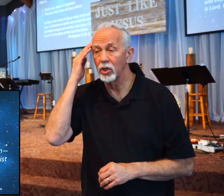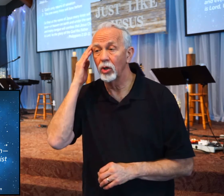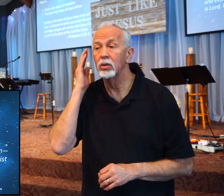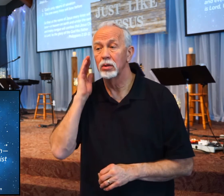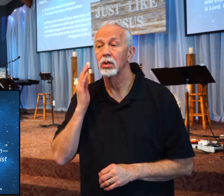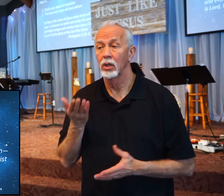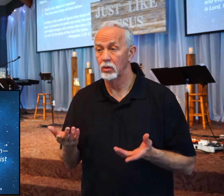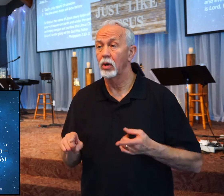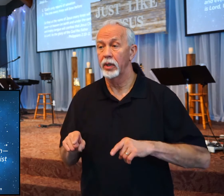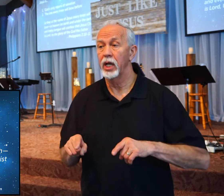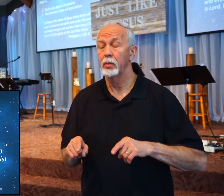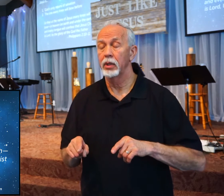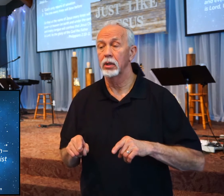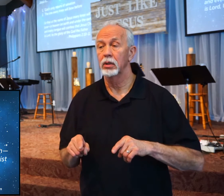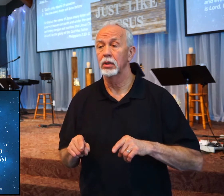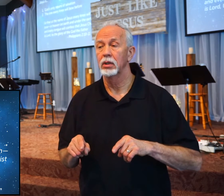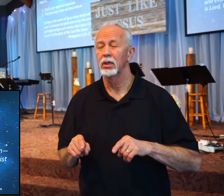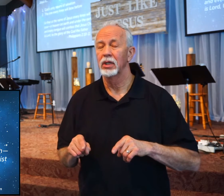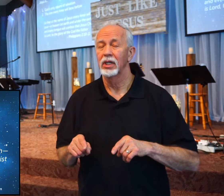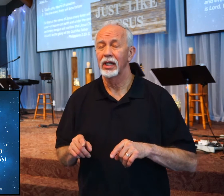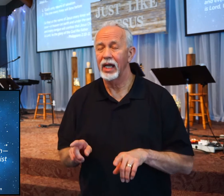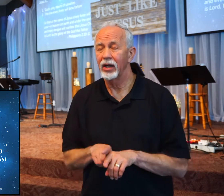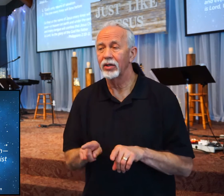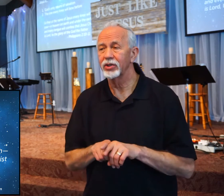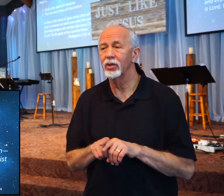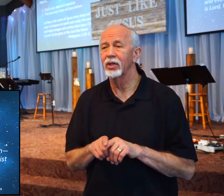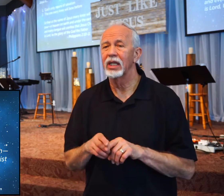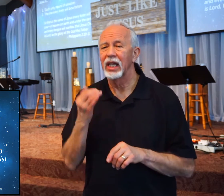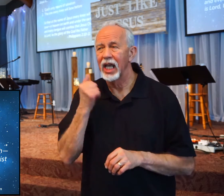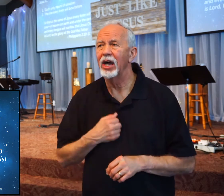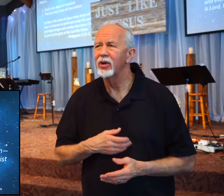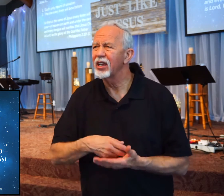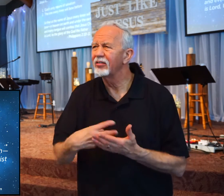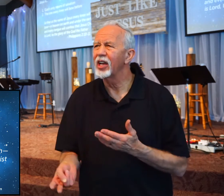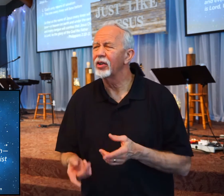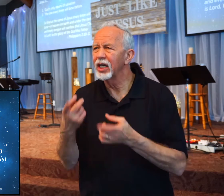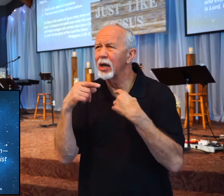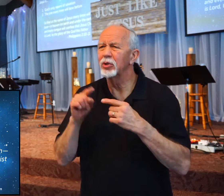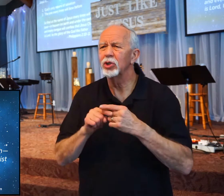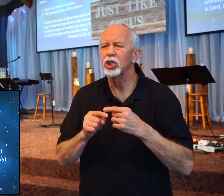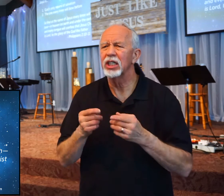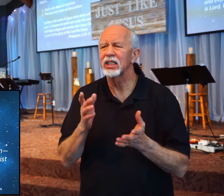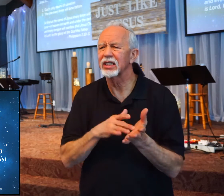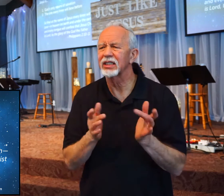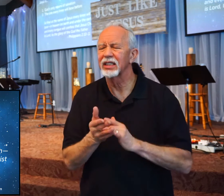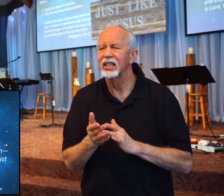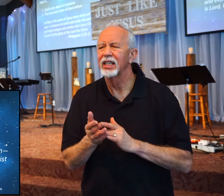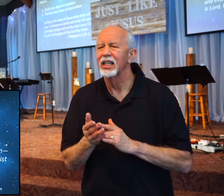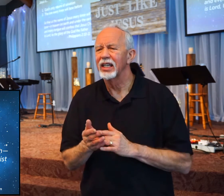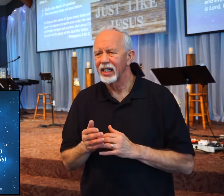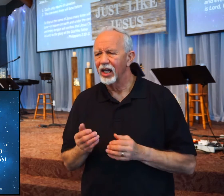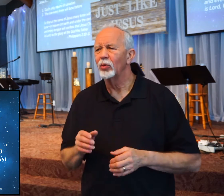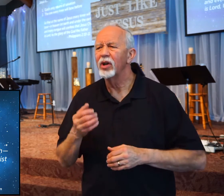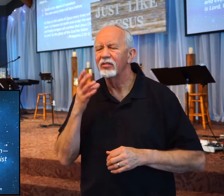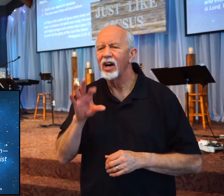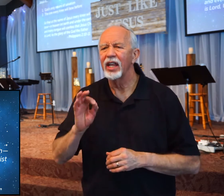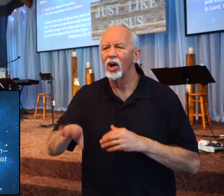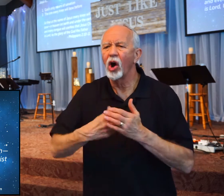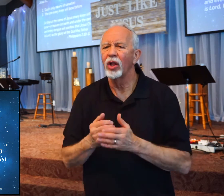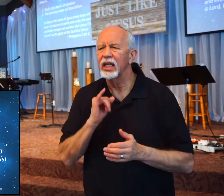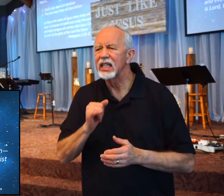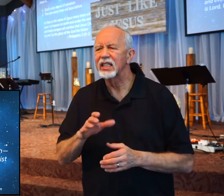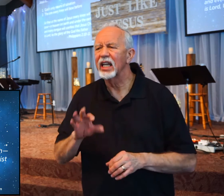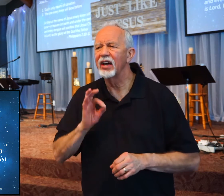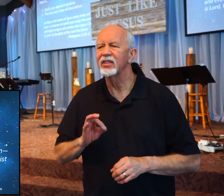happened. And likewise, if we fail to come to Jesus in the end, we will find that all is left are